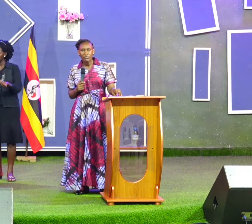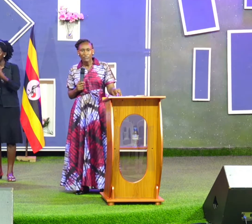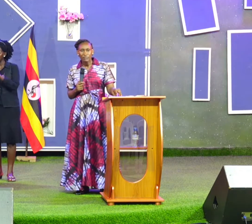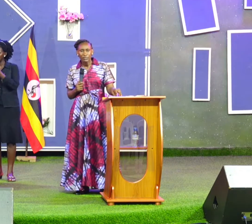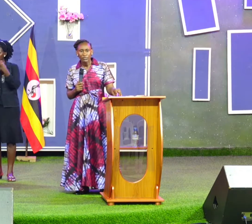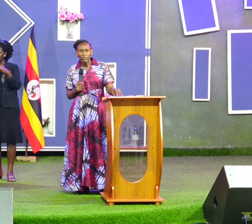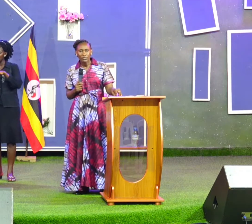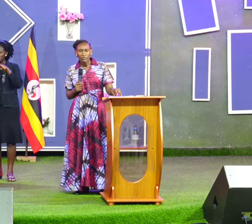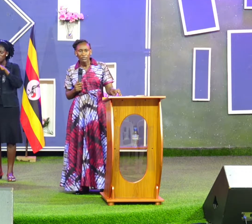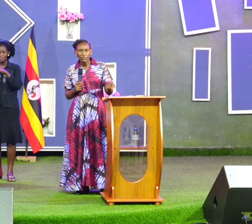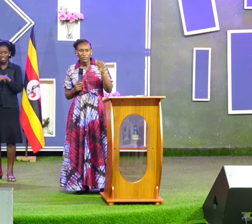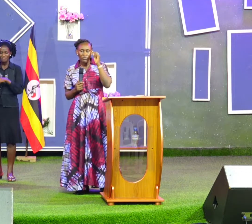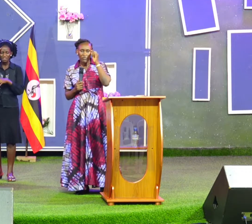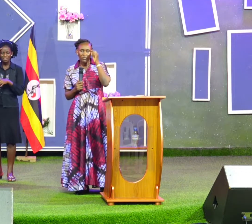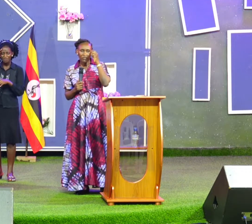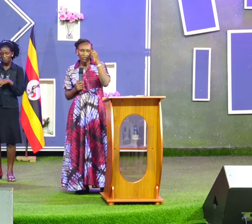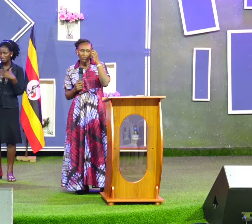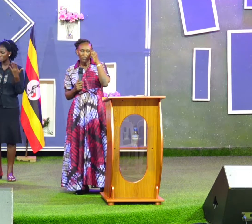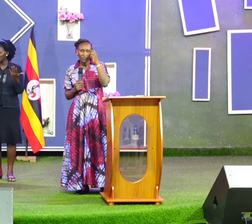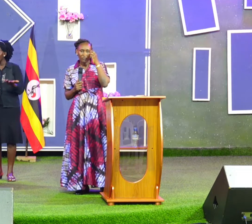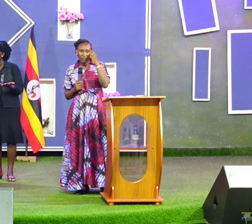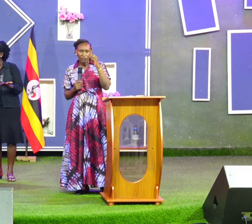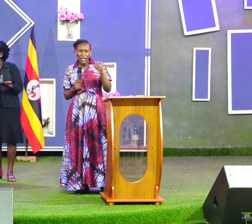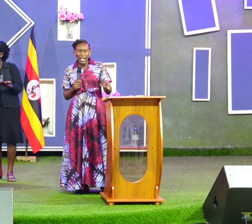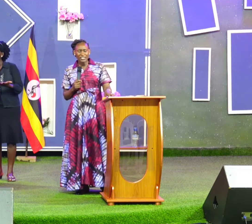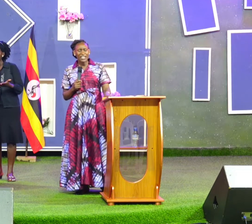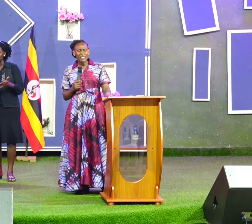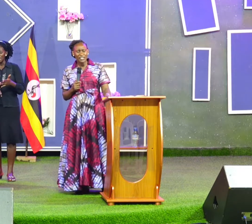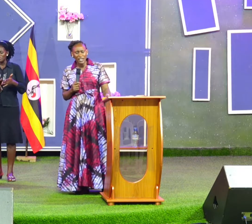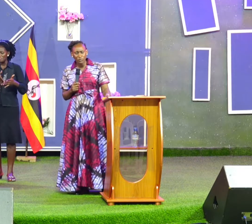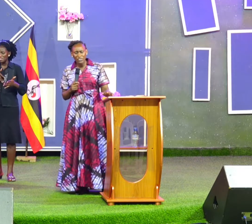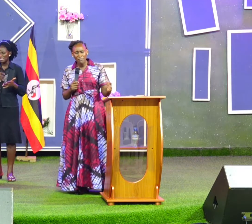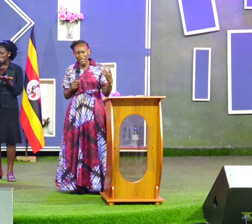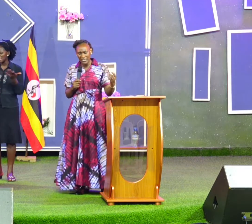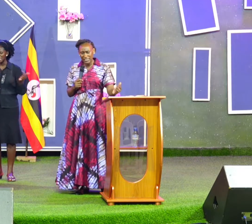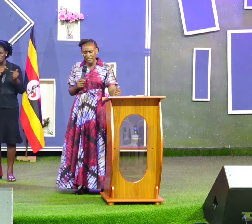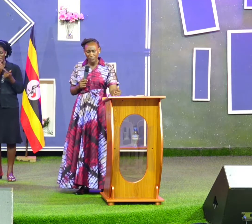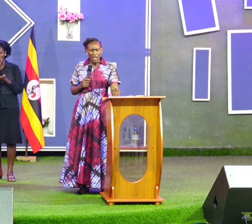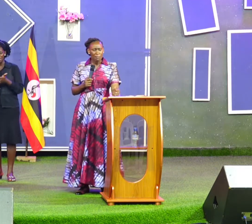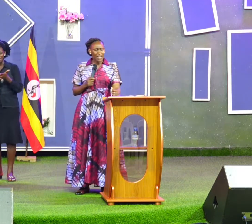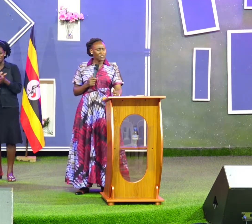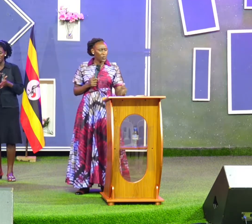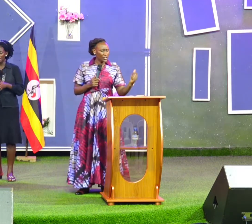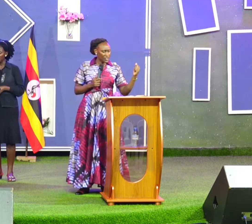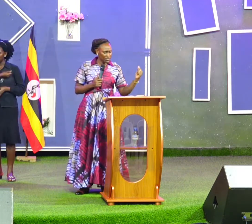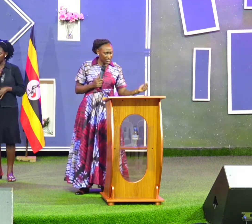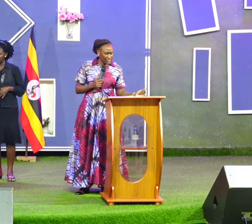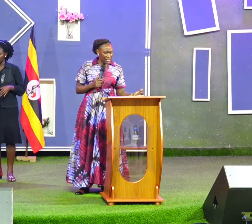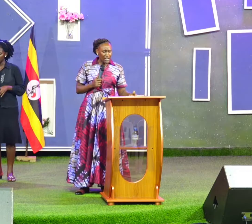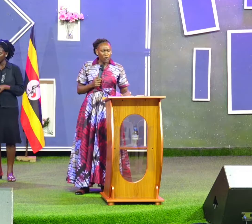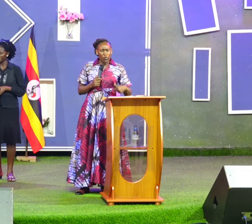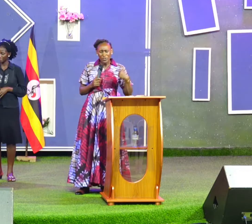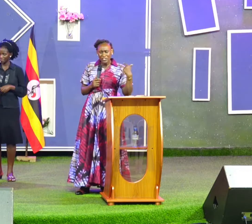oba okutyako nti oba banankuba oba banaakola ki. Until I sat down with him and asked him, but as you were doing